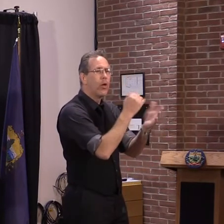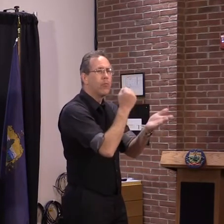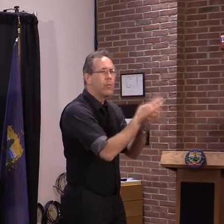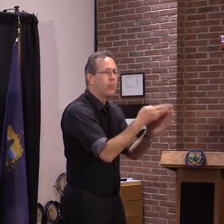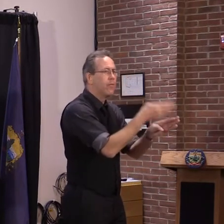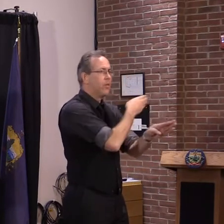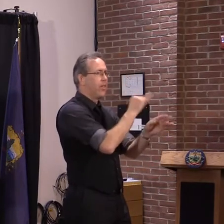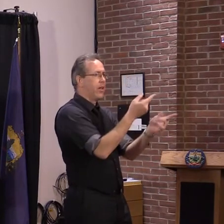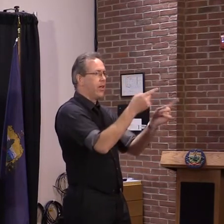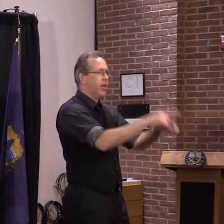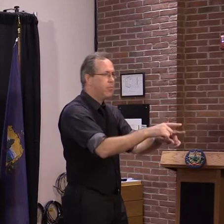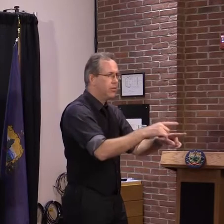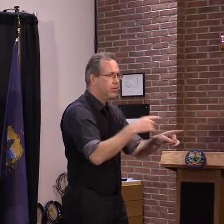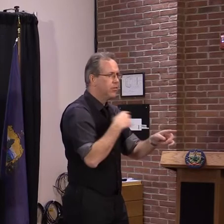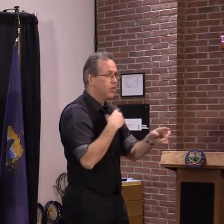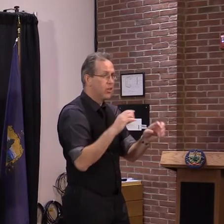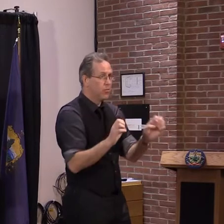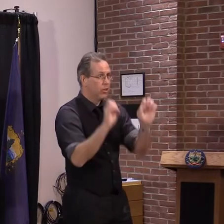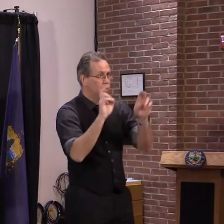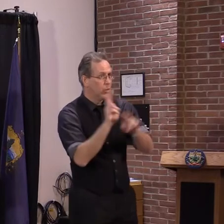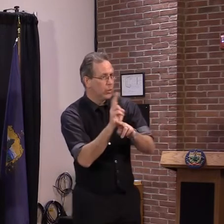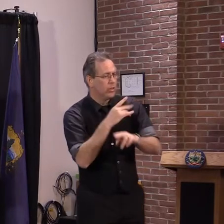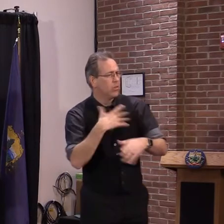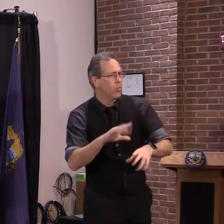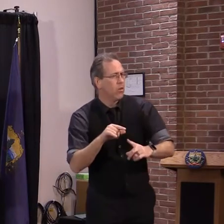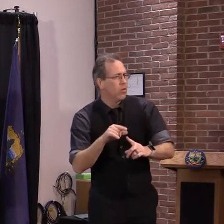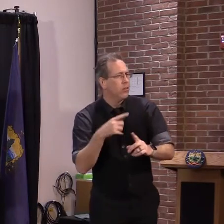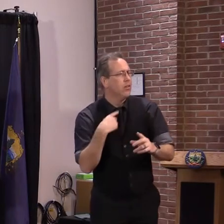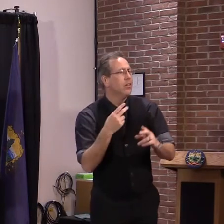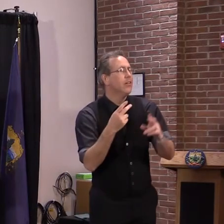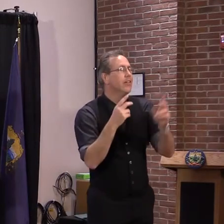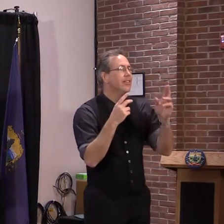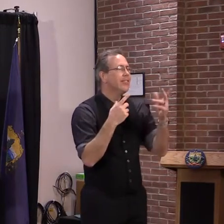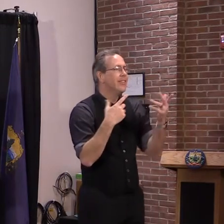It's about all I can say. It's a hypothetical circumstance right now.